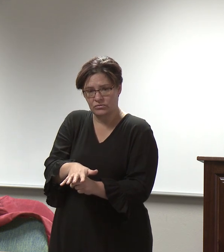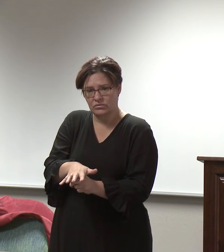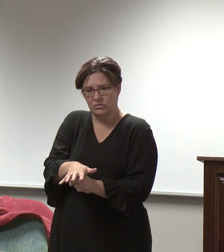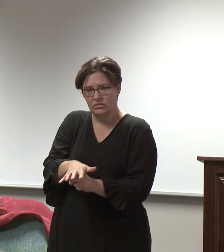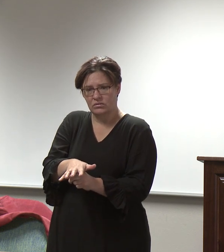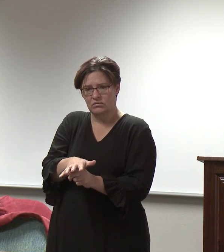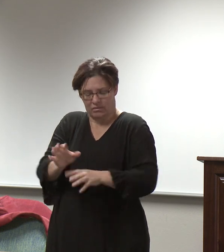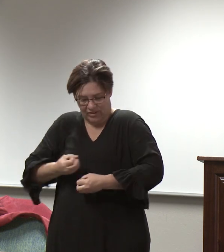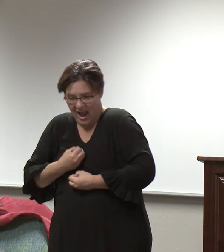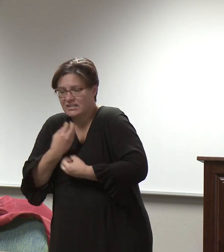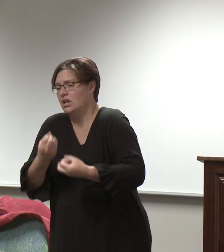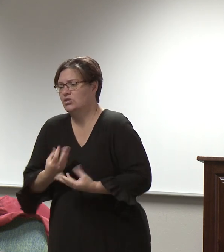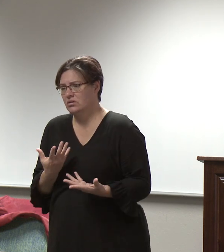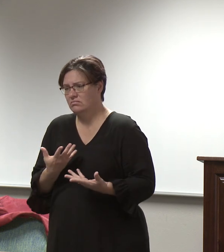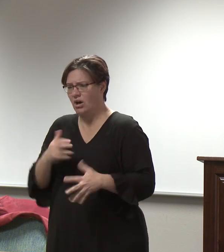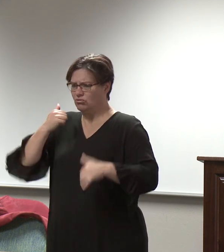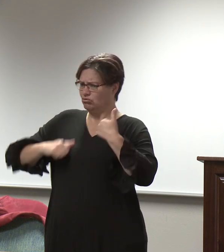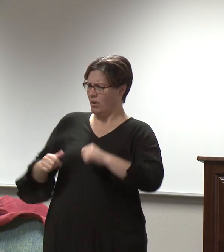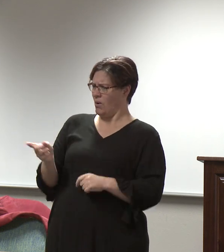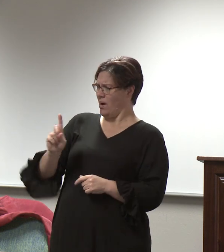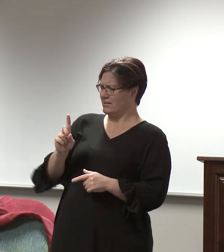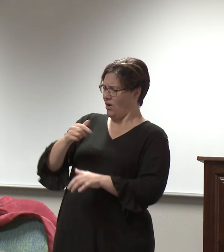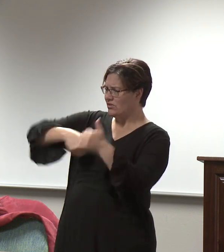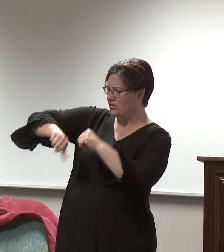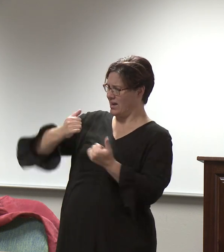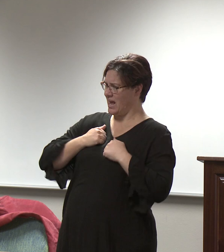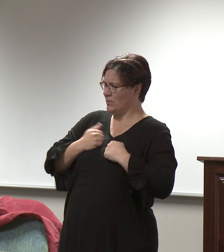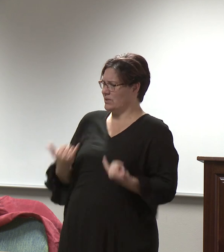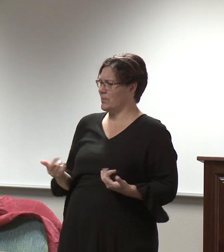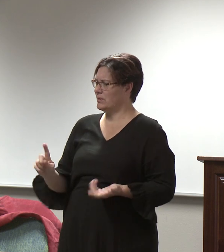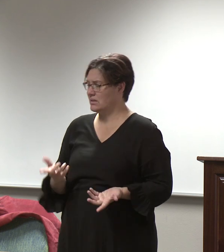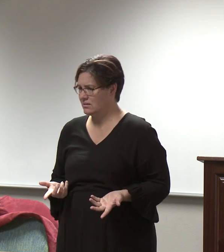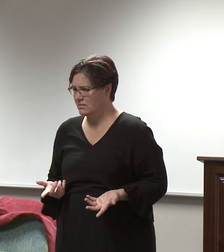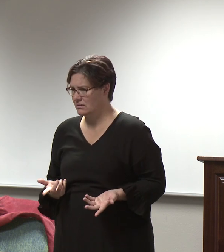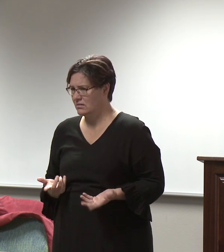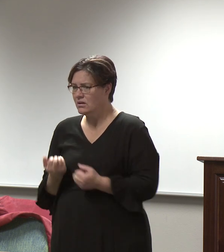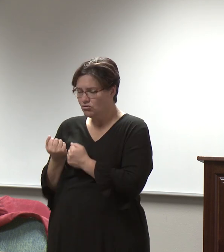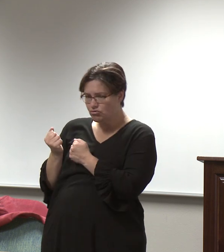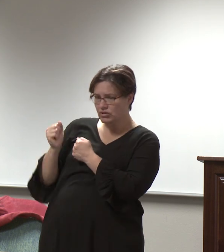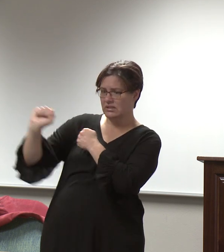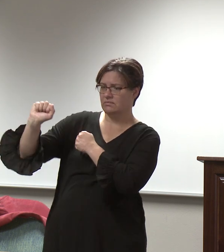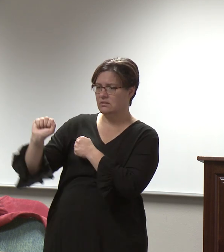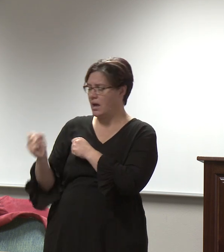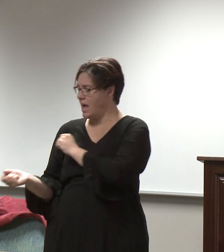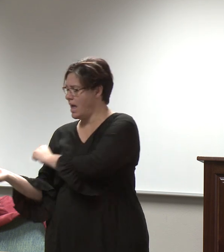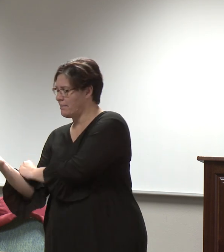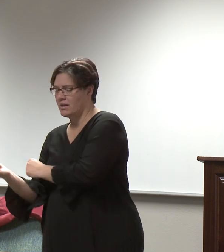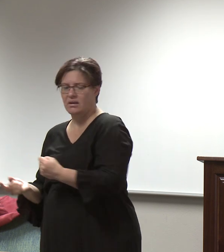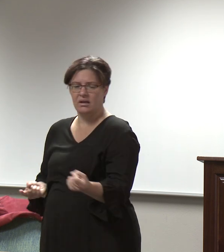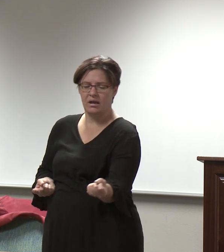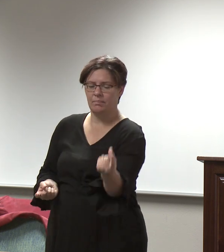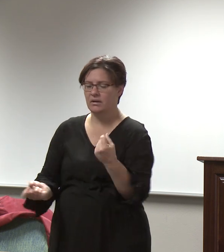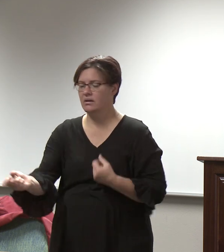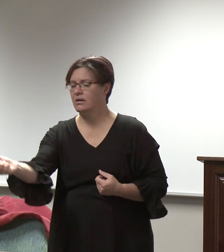works in articulation. What is the drama of our society? Is that the resistance is fragmented. Domination